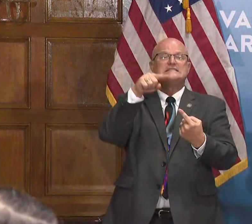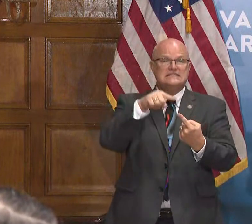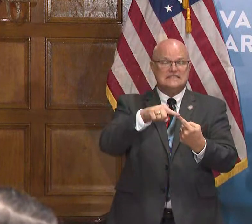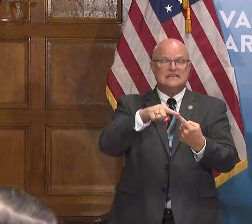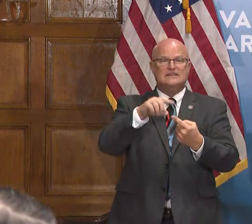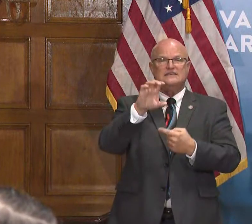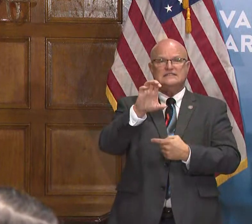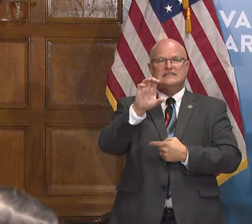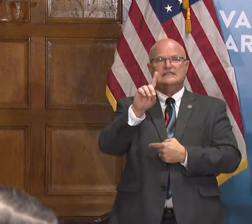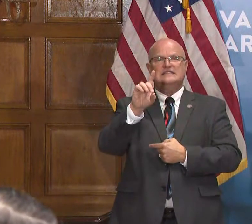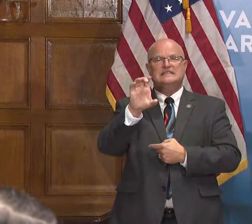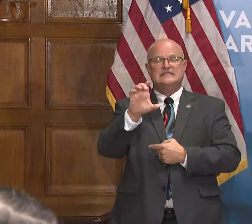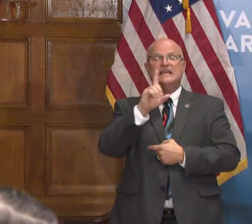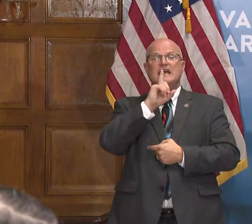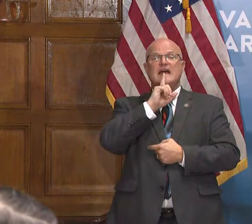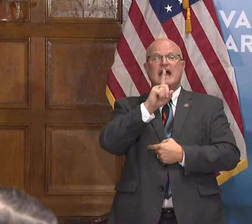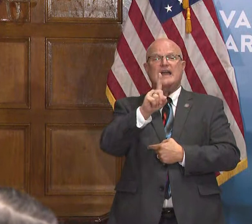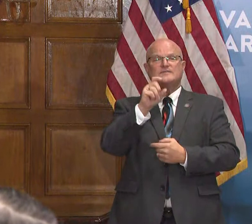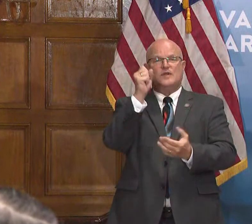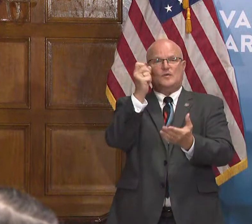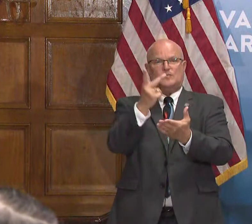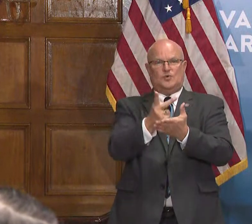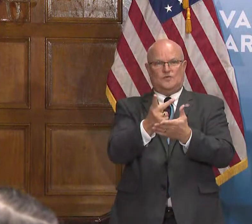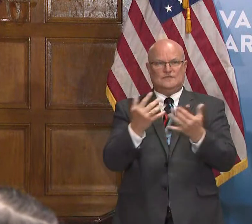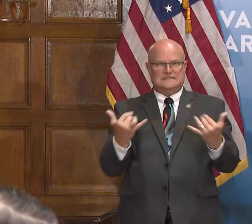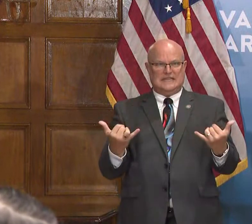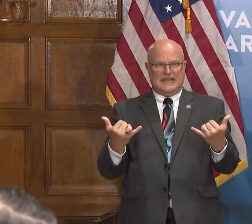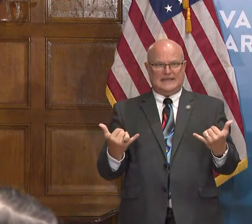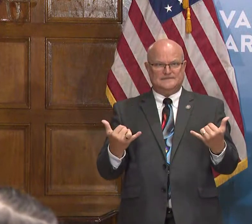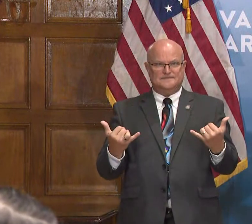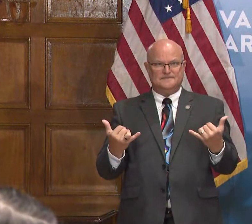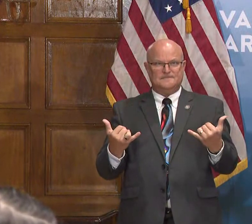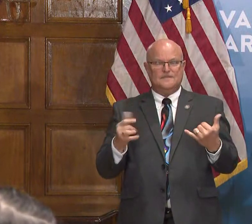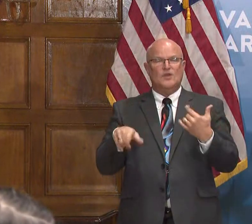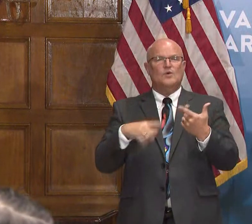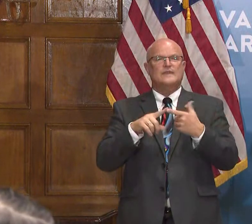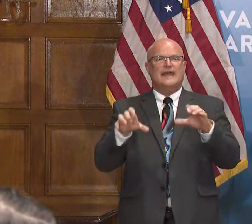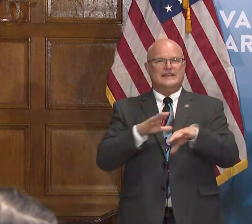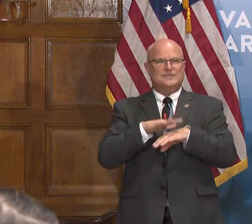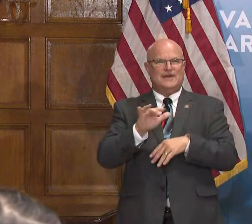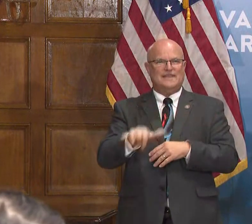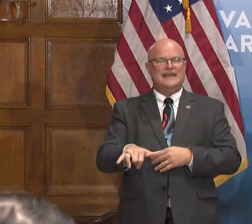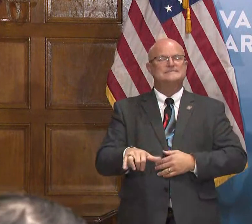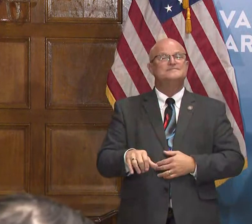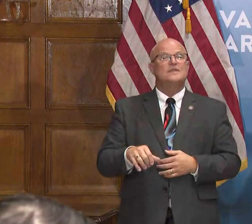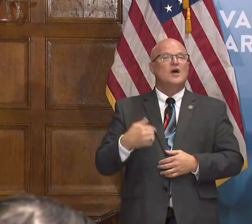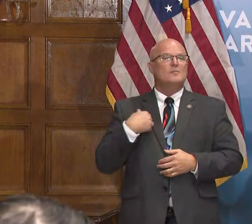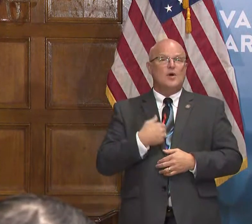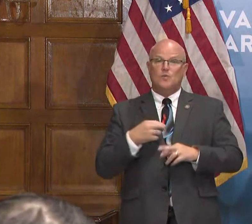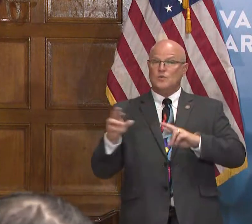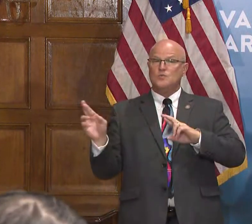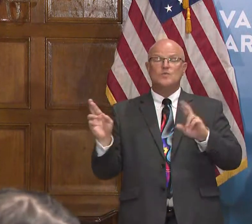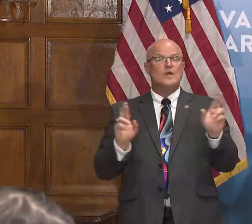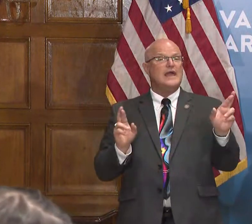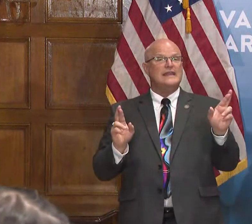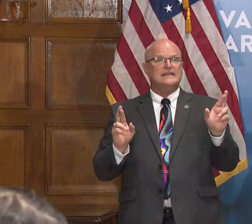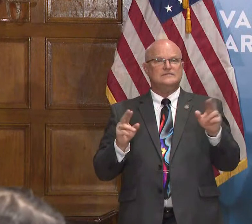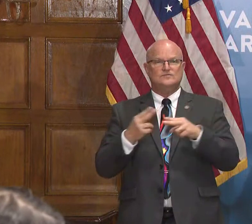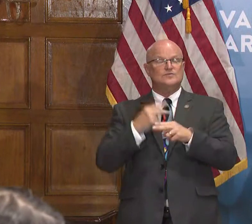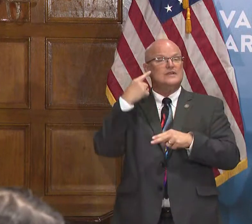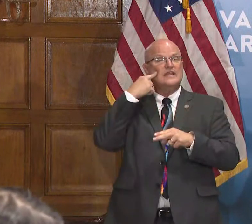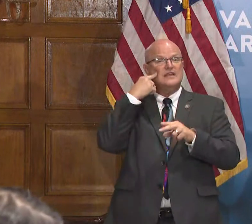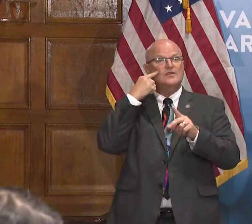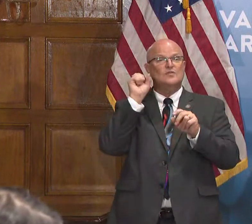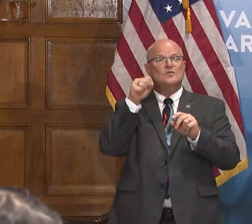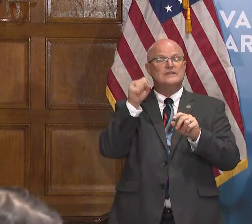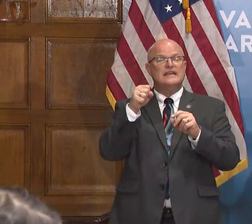the CDC actually does its approval today, when they act upon it. But we are prepared to get that out, and we wanted